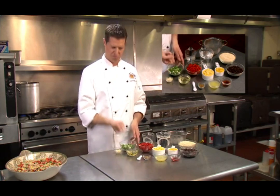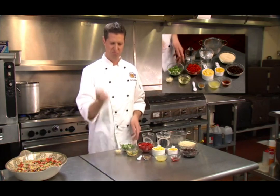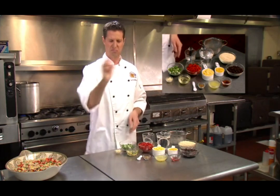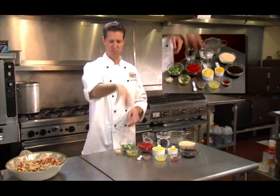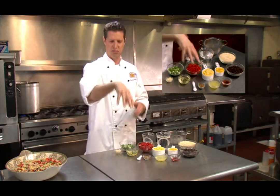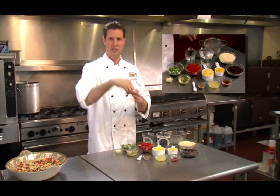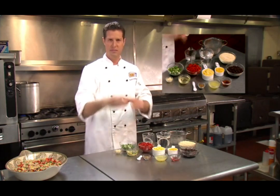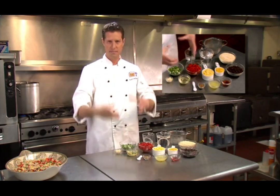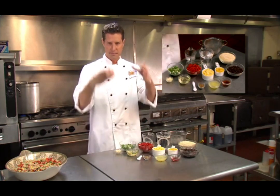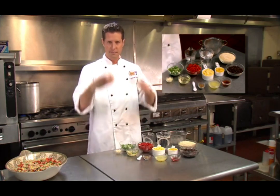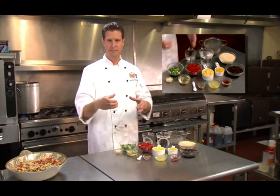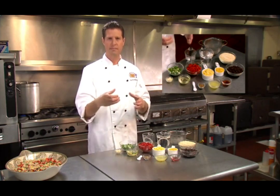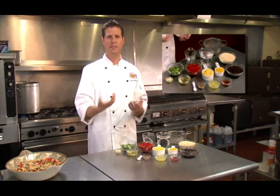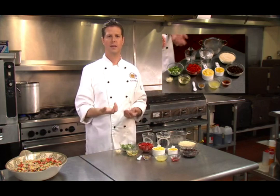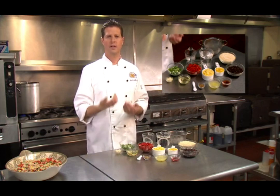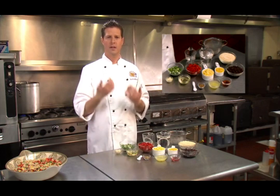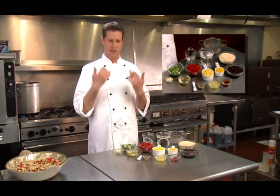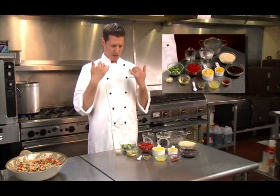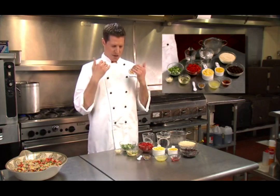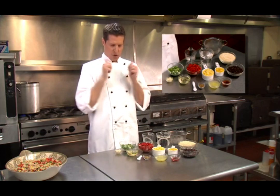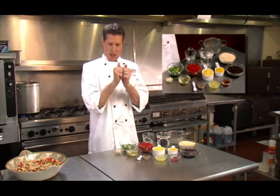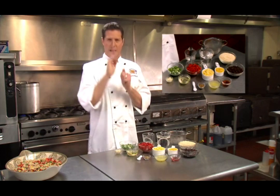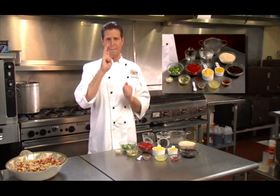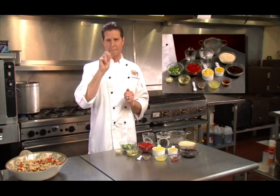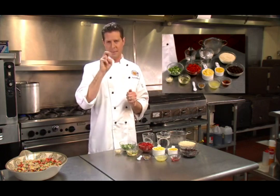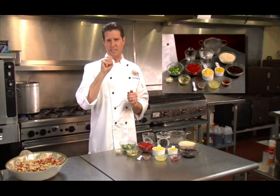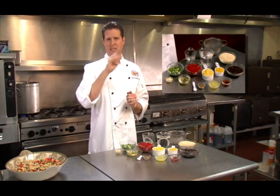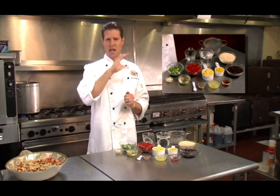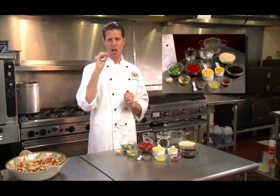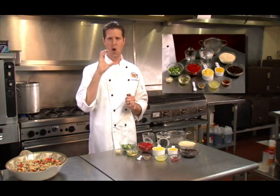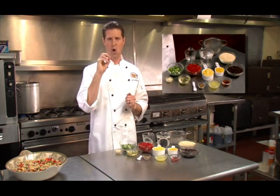And add them to the bowl with the beans and corn.